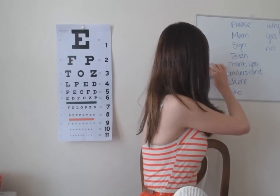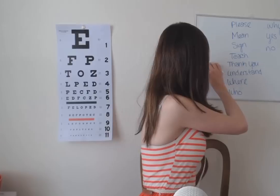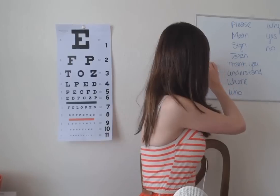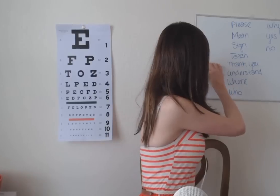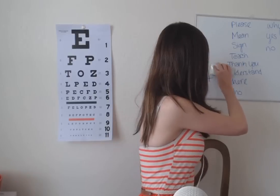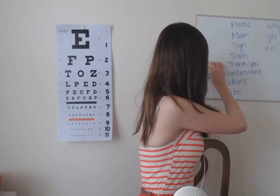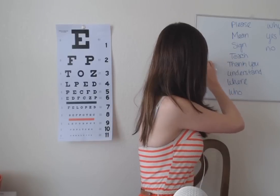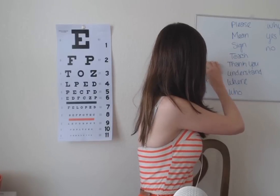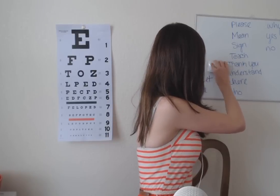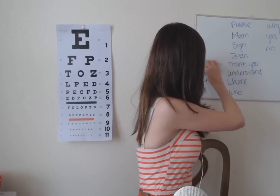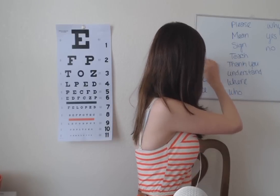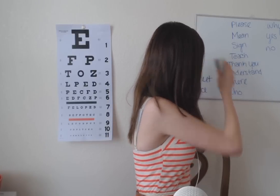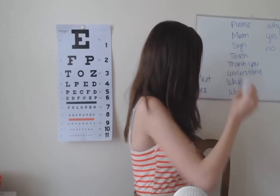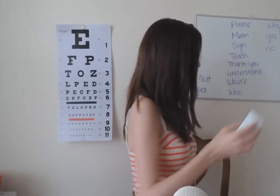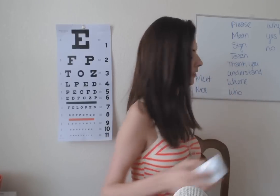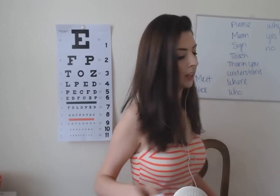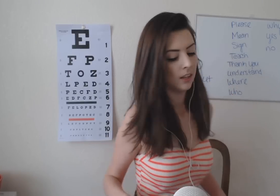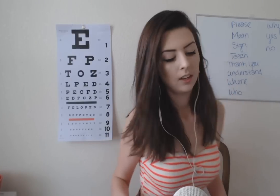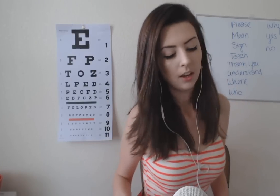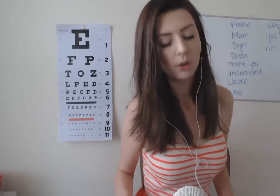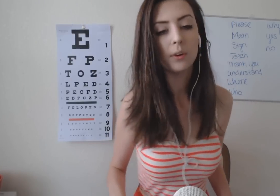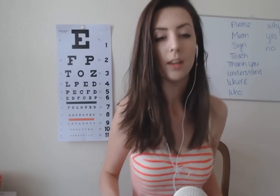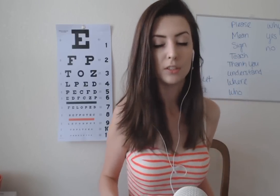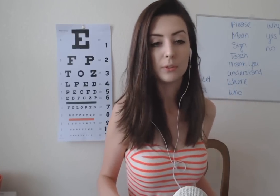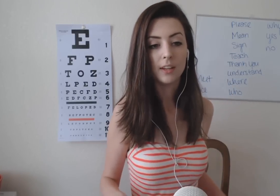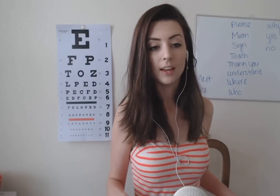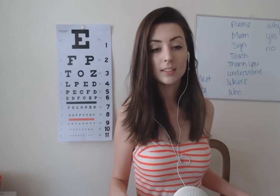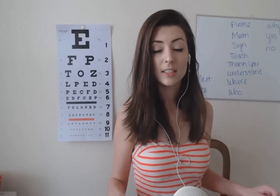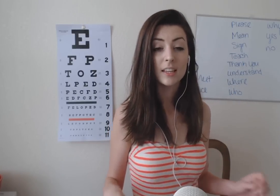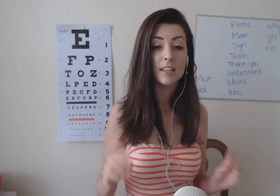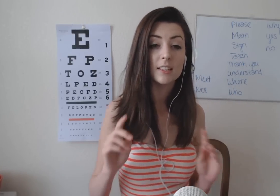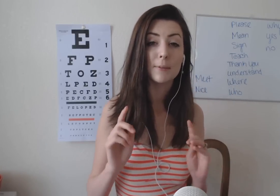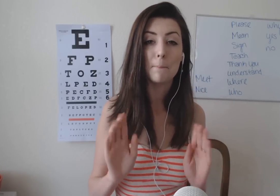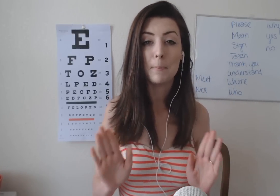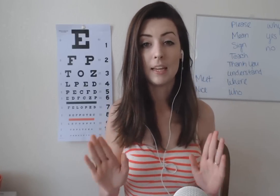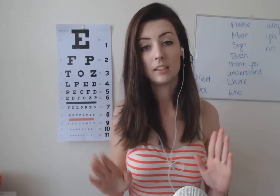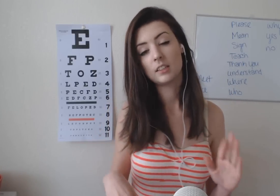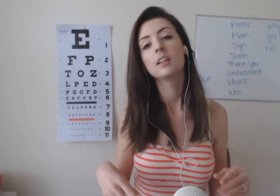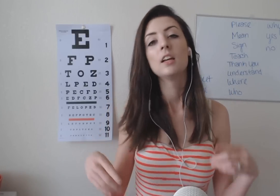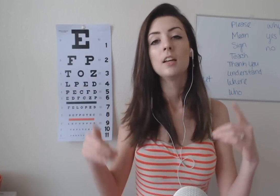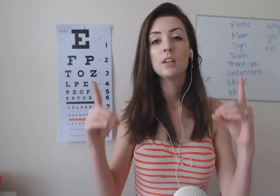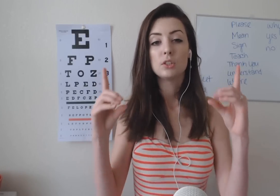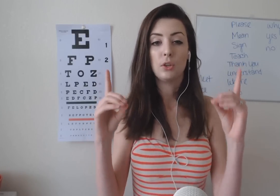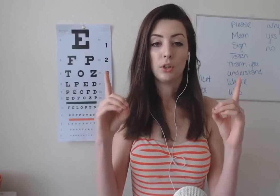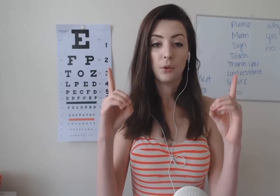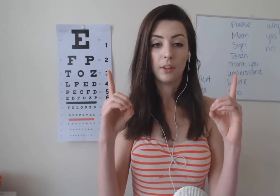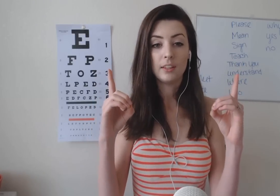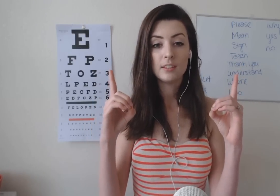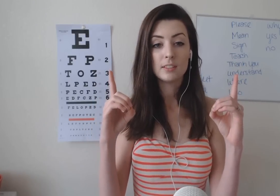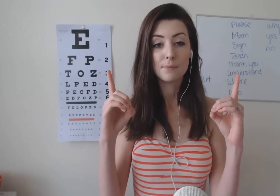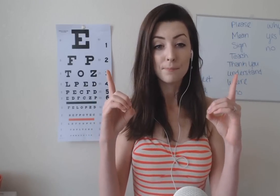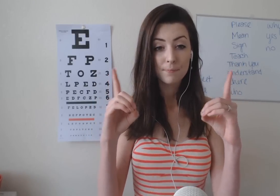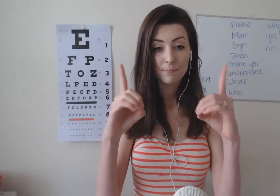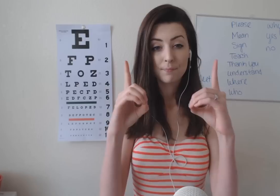Super easy. Okay, so next is meet. So you're gonna go like this.